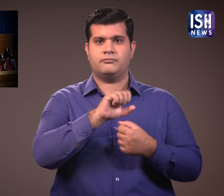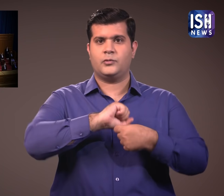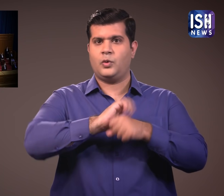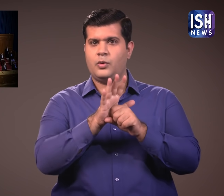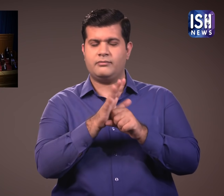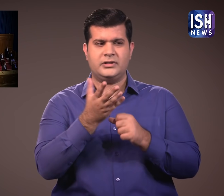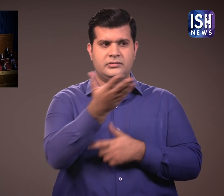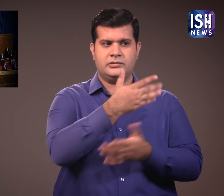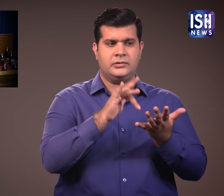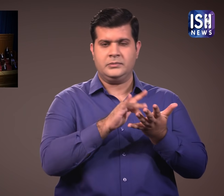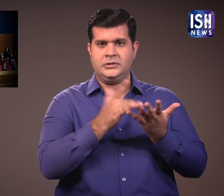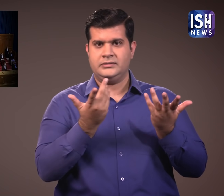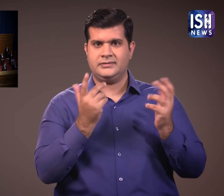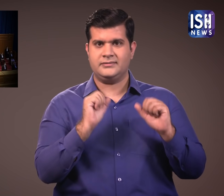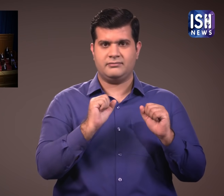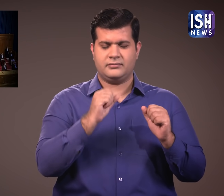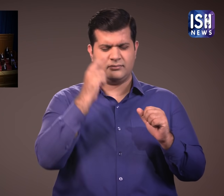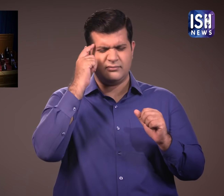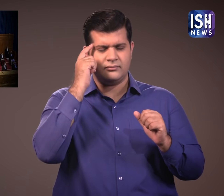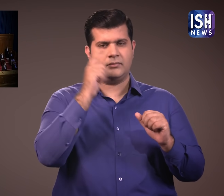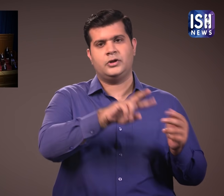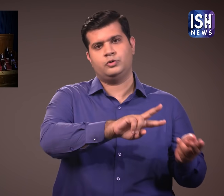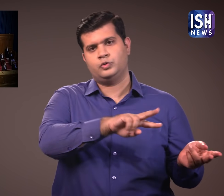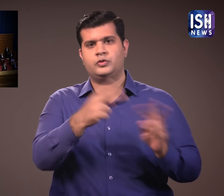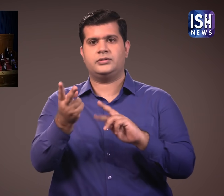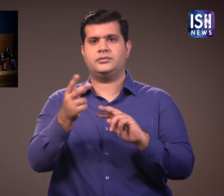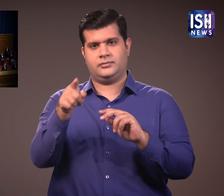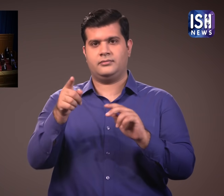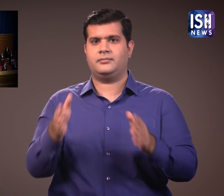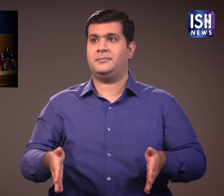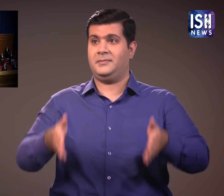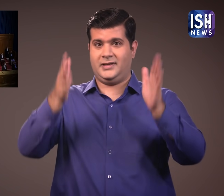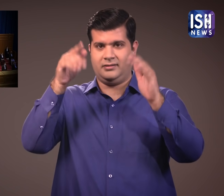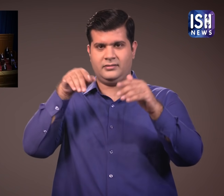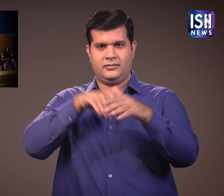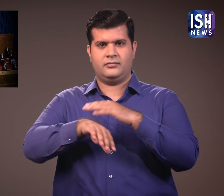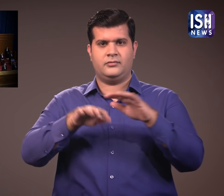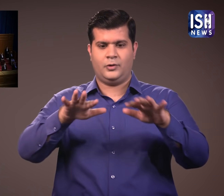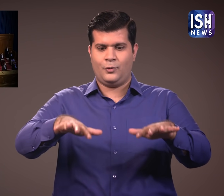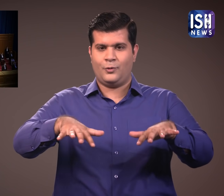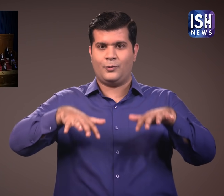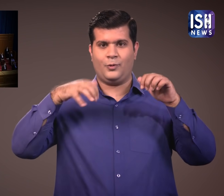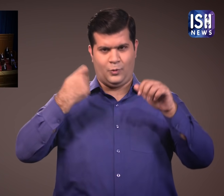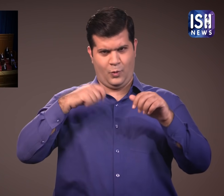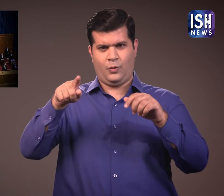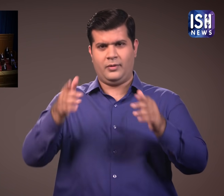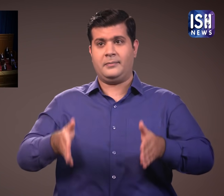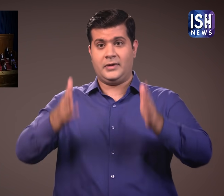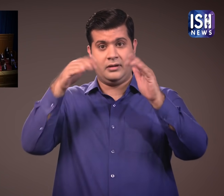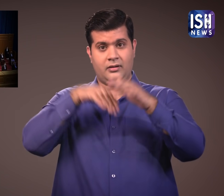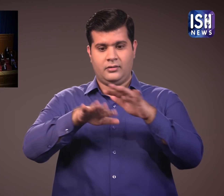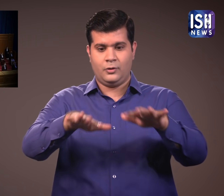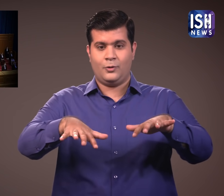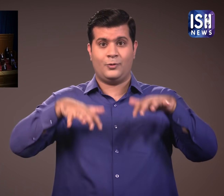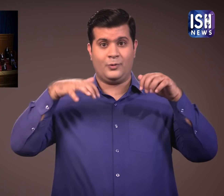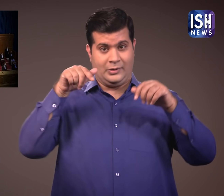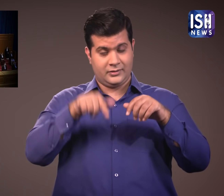However, due to the pandemic, the swearing and ceremony was held in the auditorium of the Supreme Court's additional